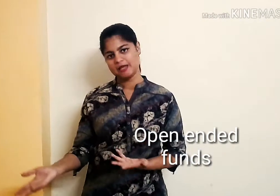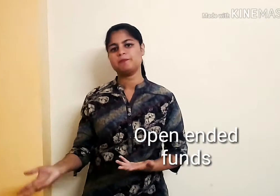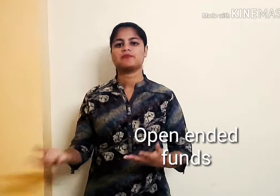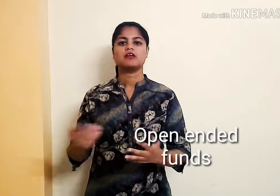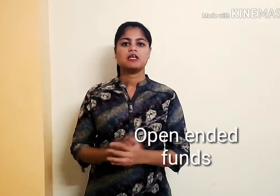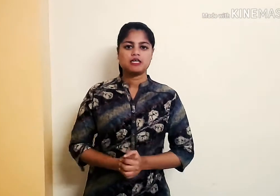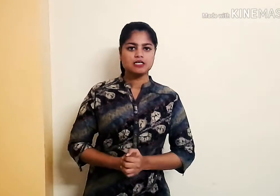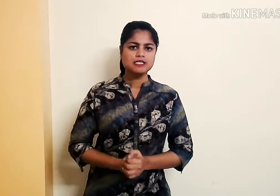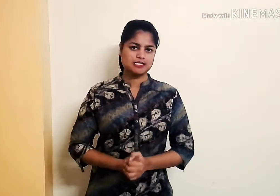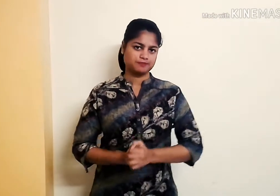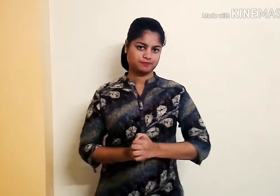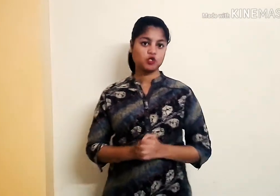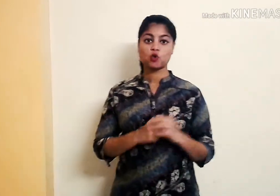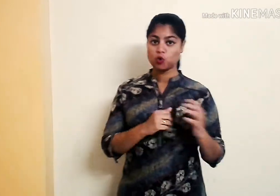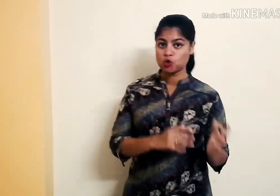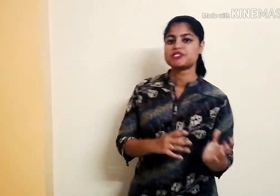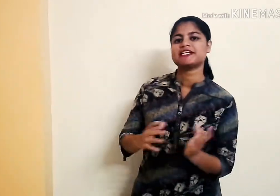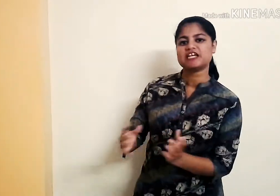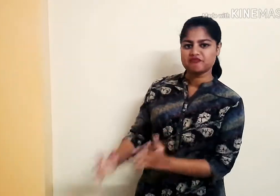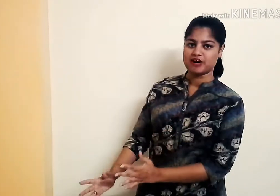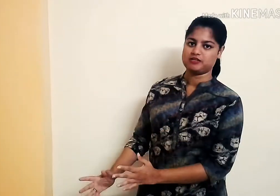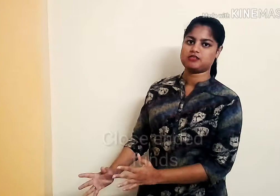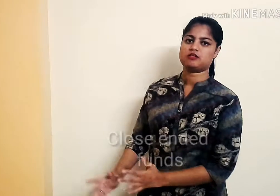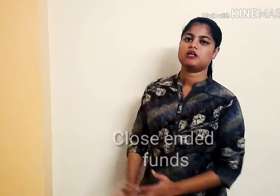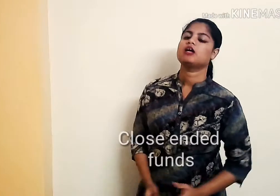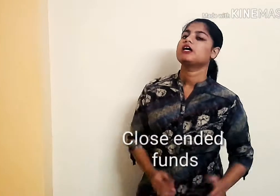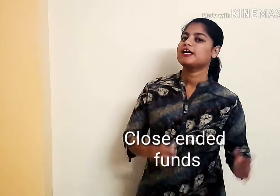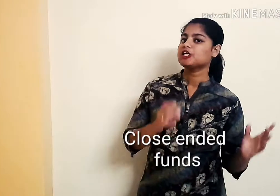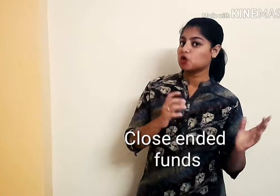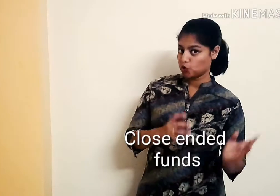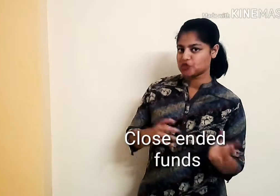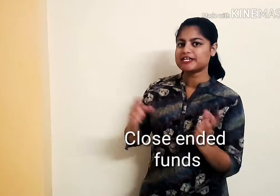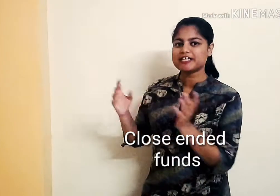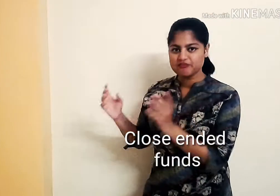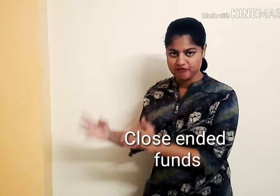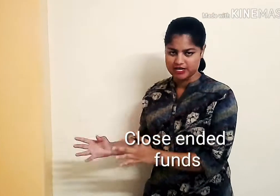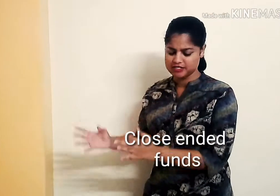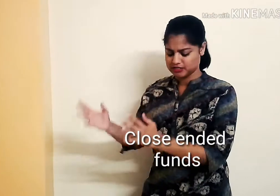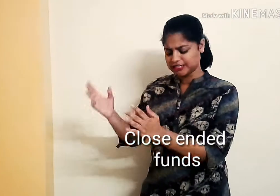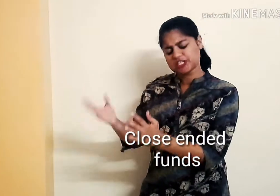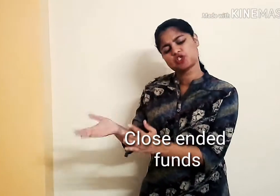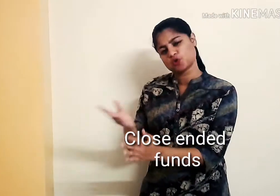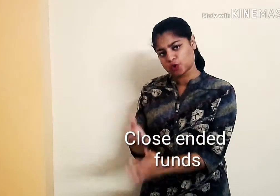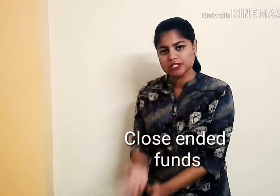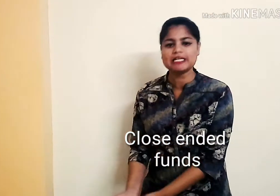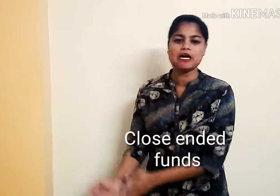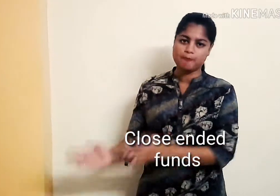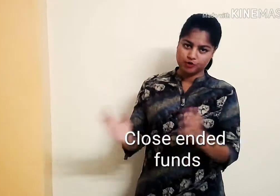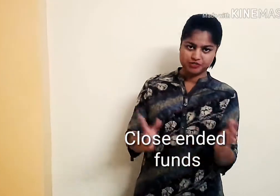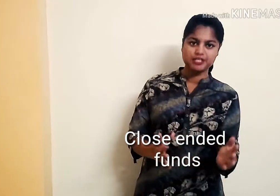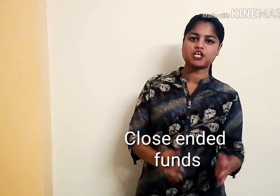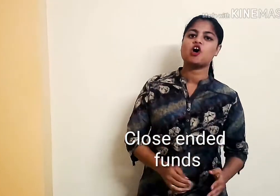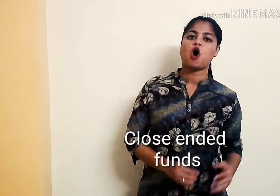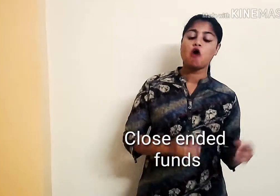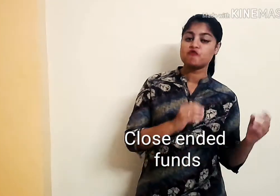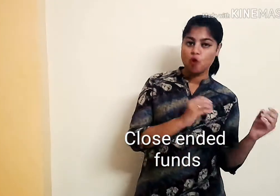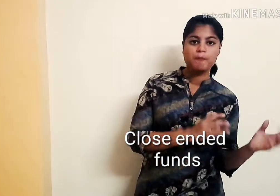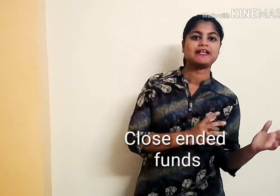type is closed-ended funds. In closed-ended funds, it is totally opposite of